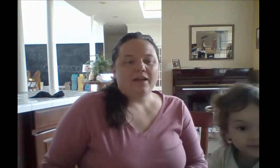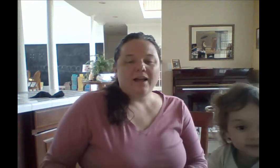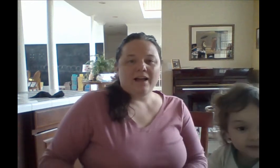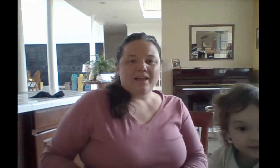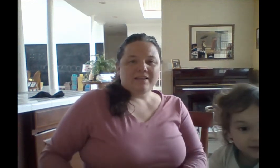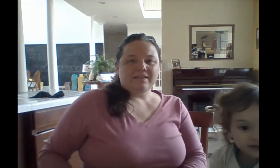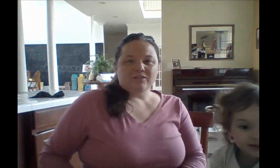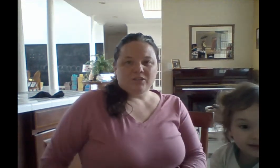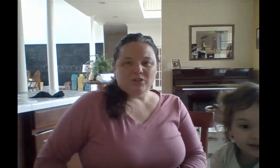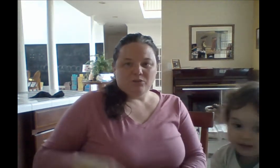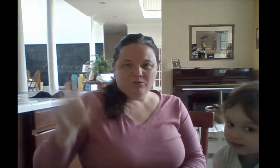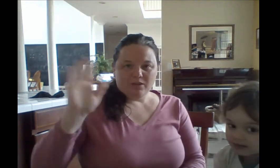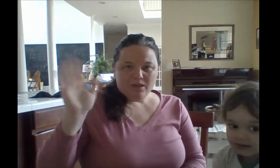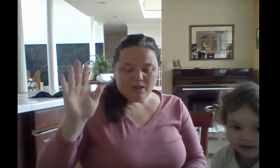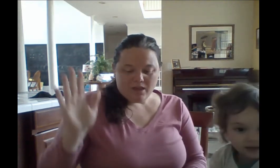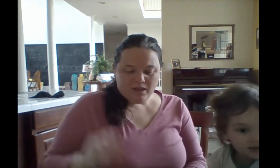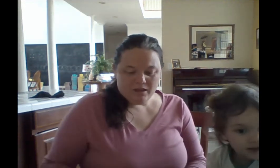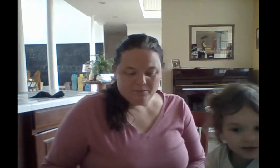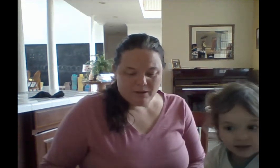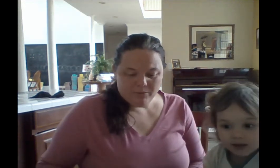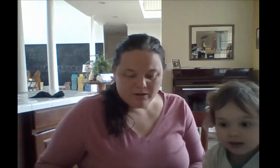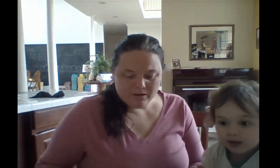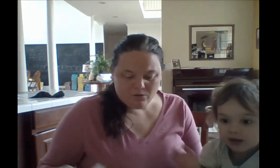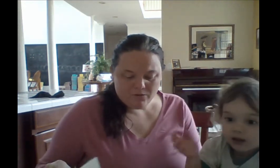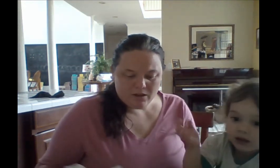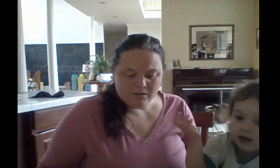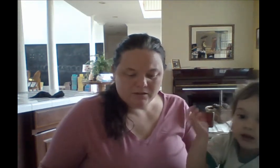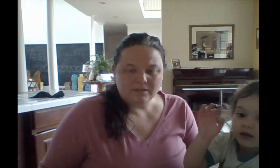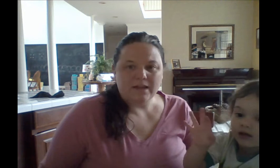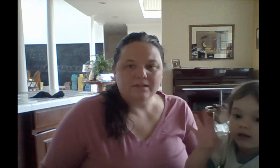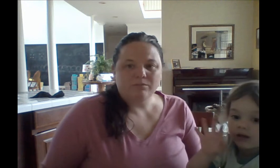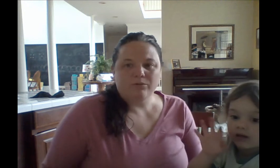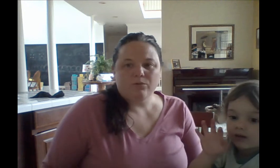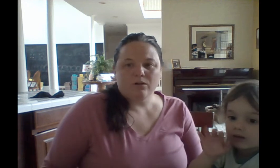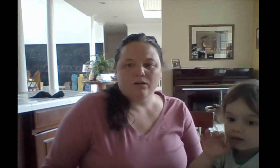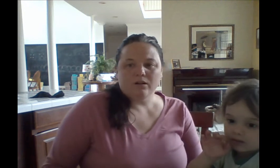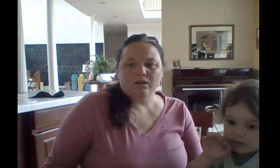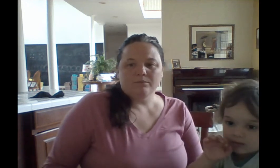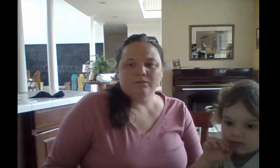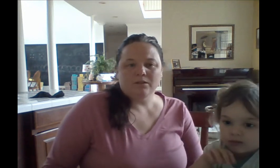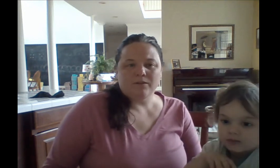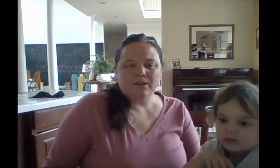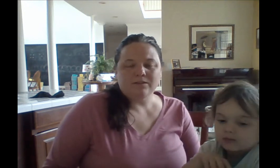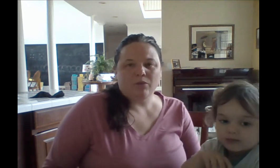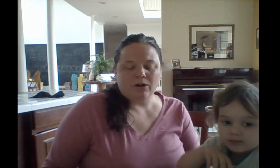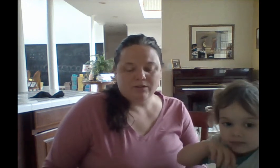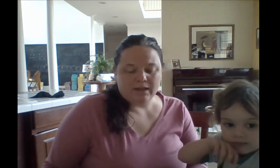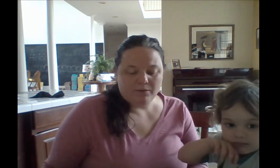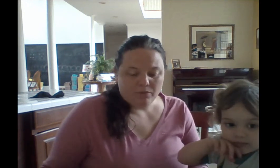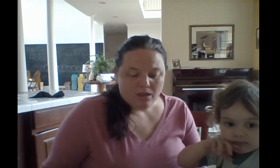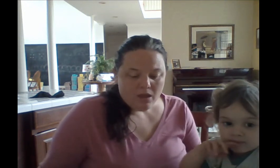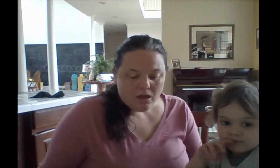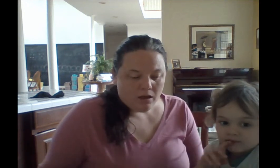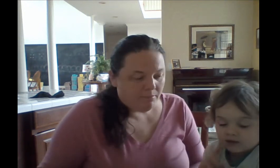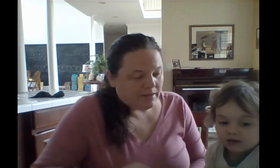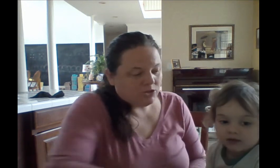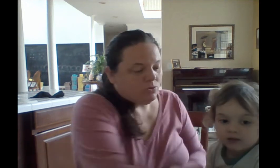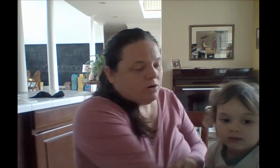Okay, hi ASL2. I'm going to go over y'all's test before, since we have a test on Thursday. Make sure that